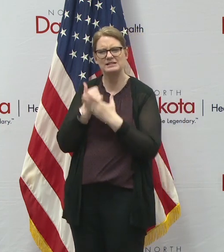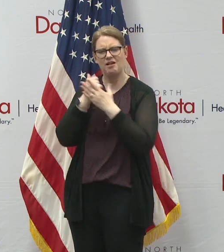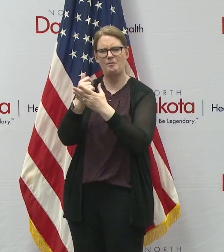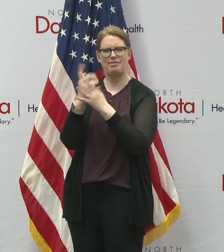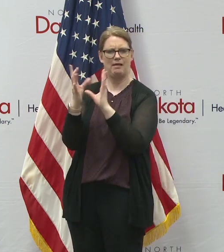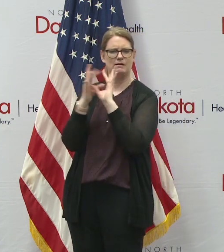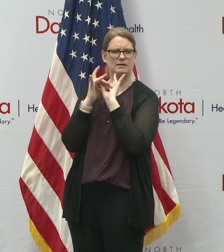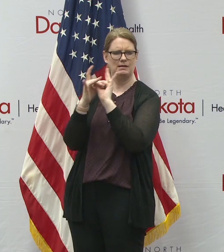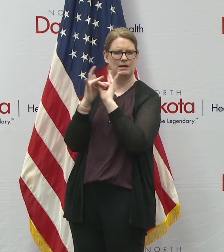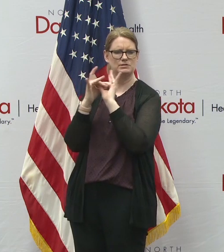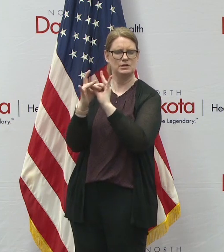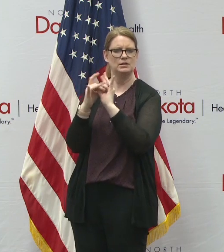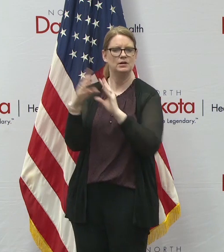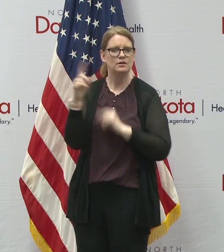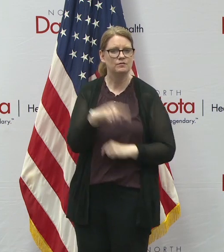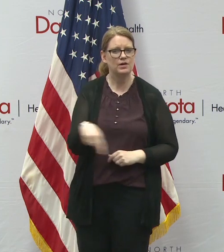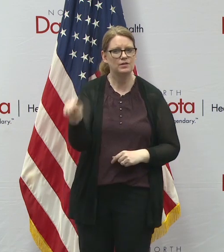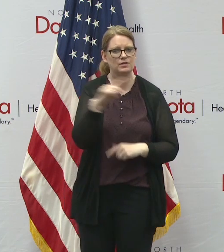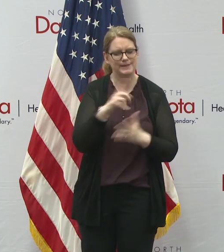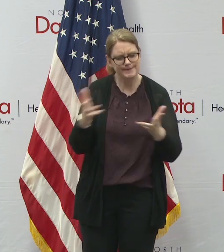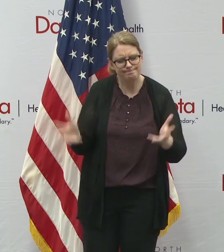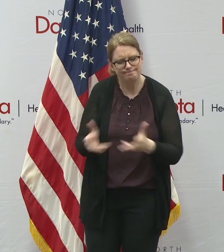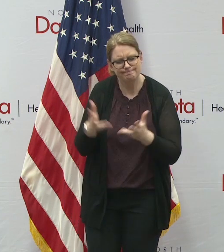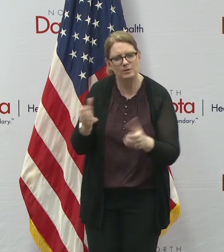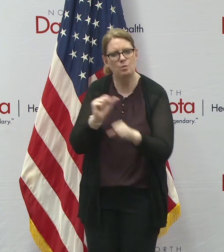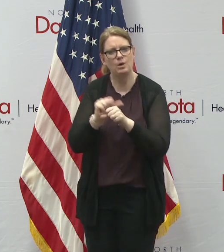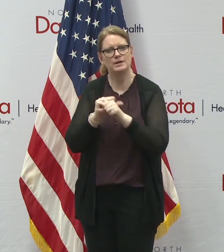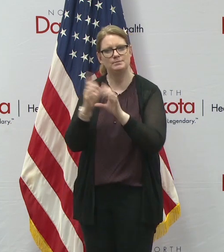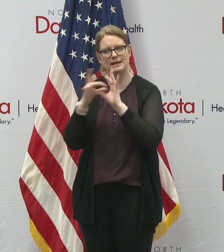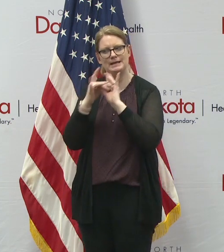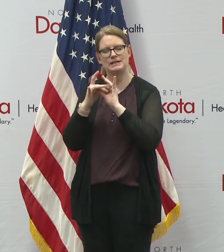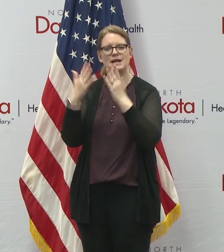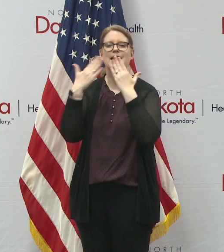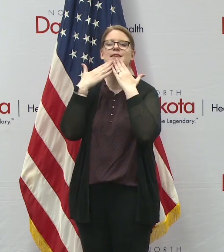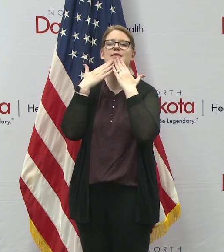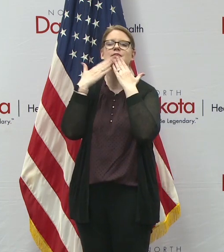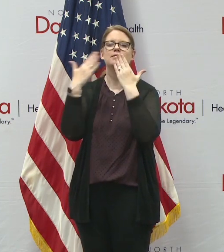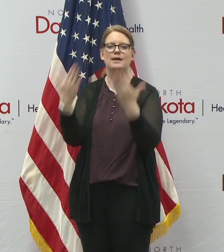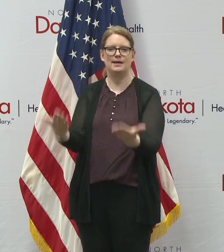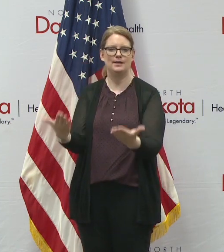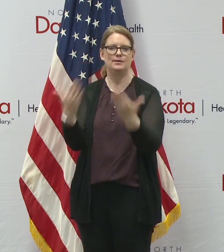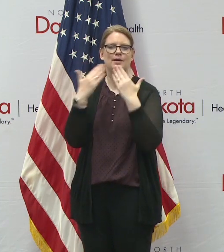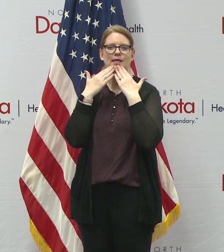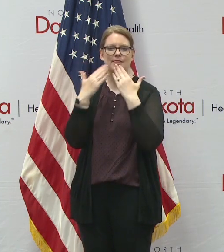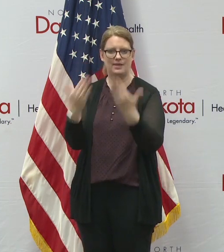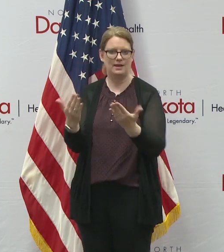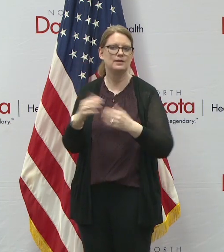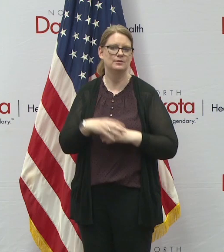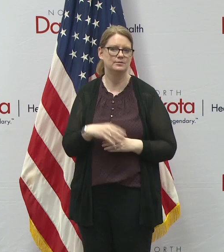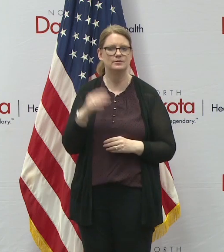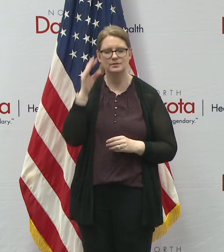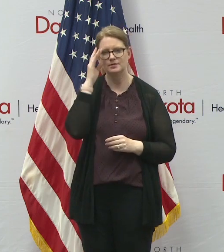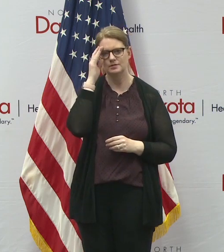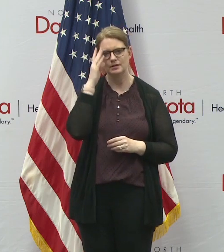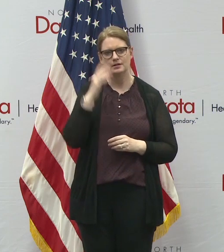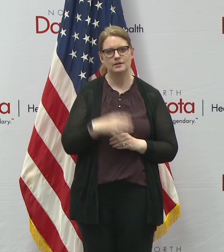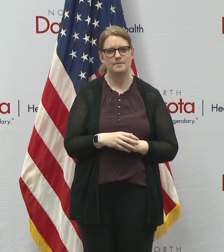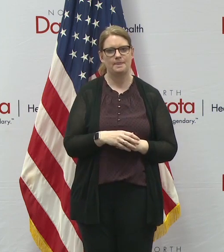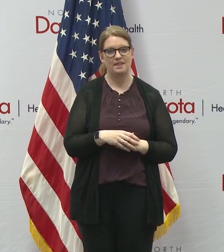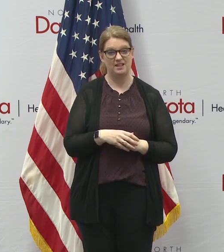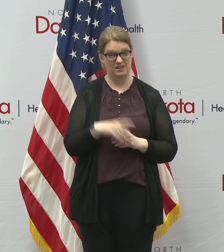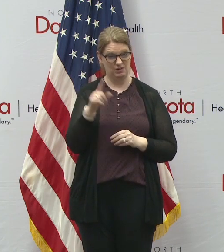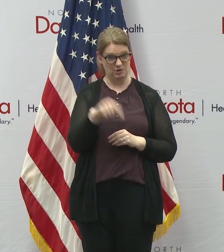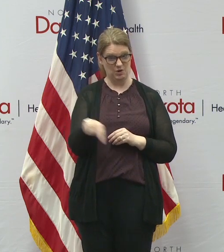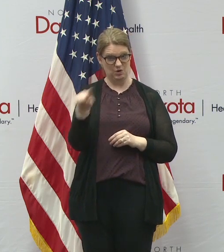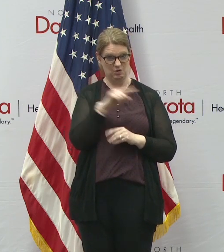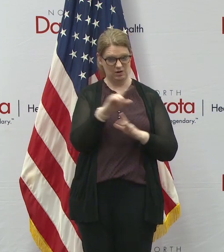of you that are putting extra effort into staying connected, thank you for doing that, and because your efforts are why we're seeing the great numbers